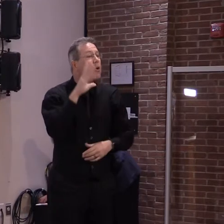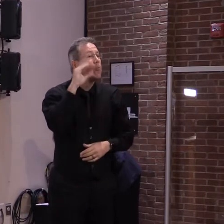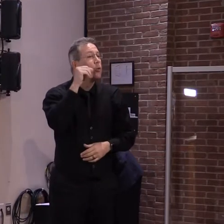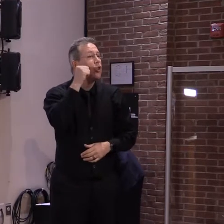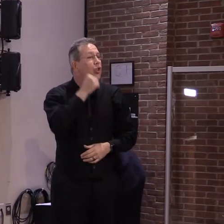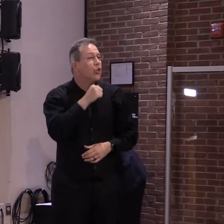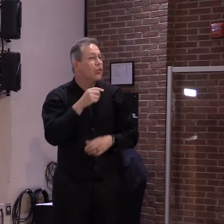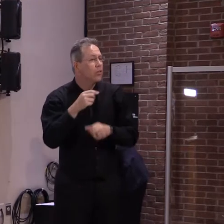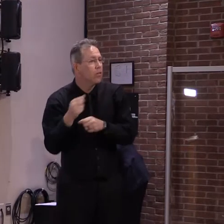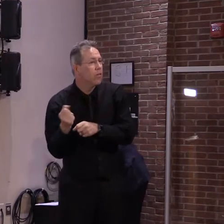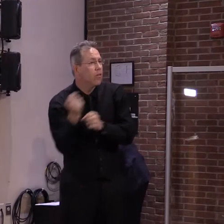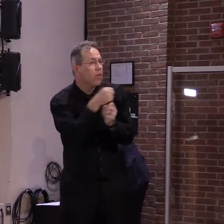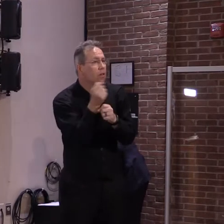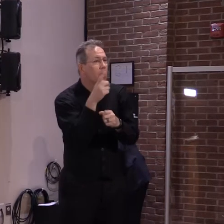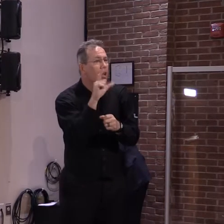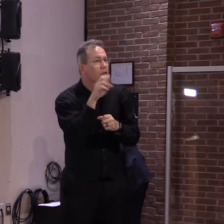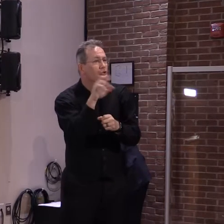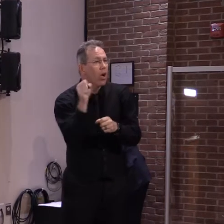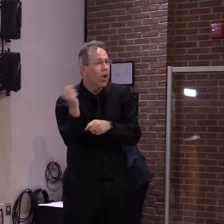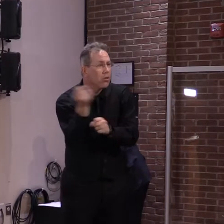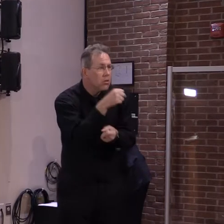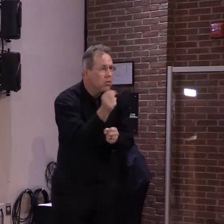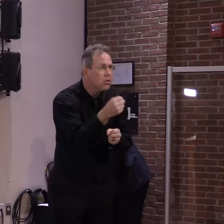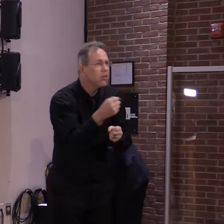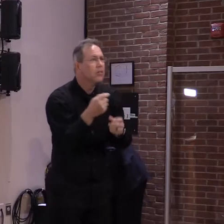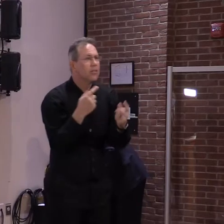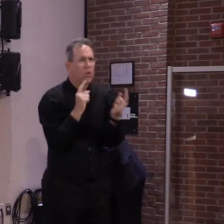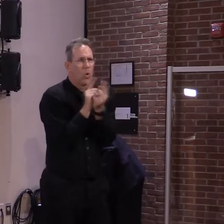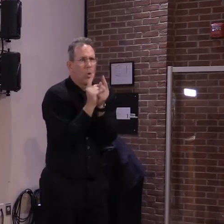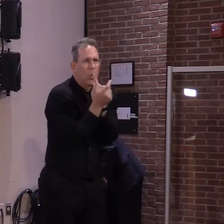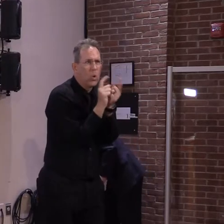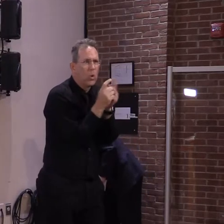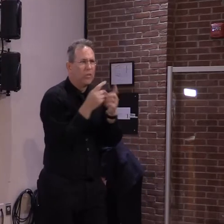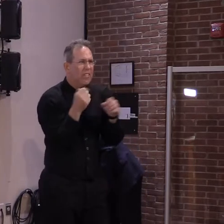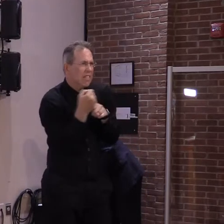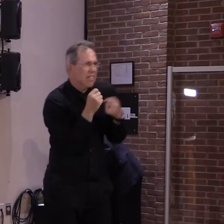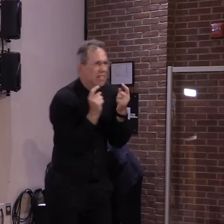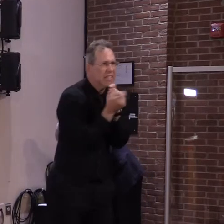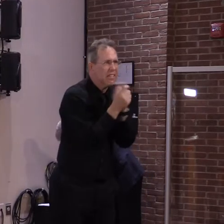frisbee, must continue to wear masks at all times during practice and gameplay.